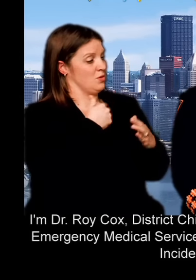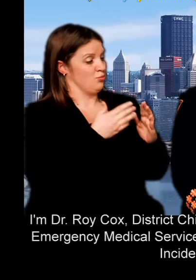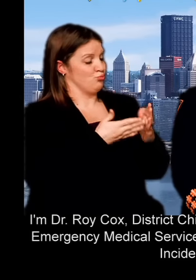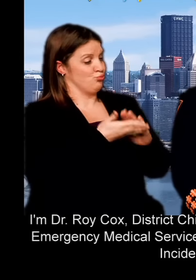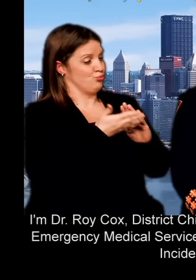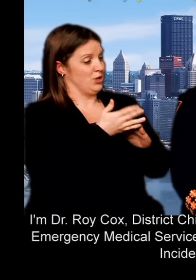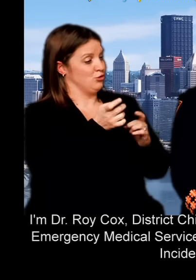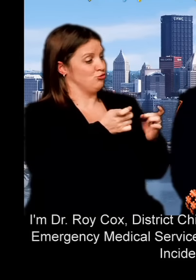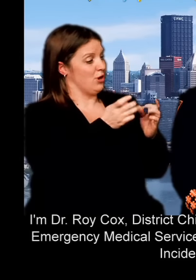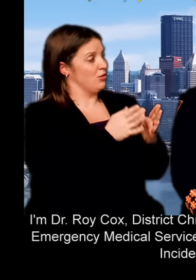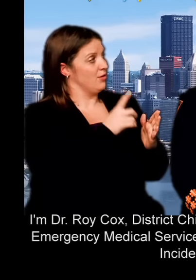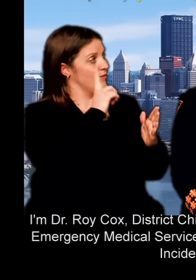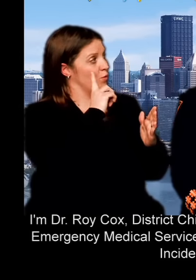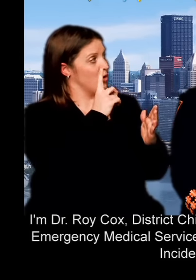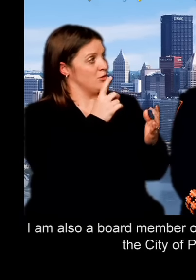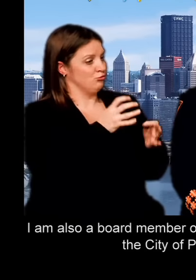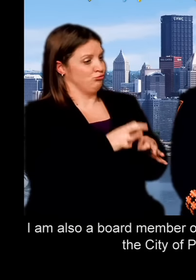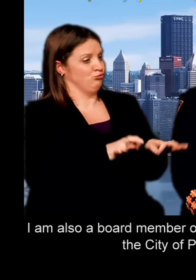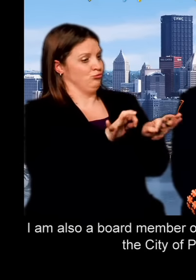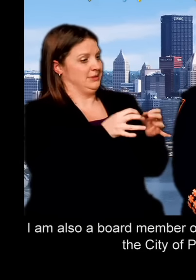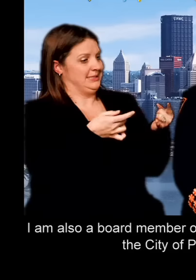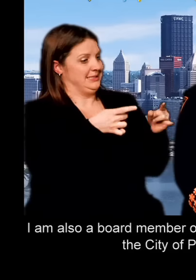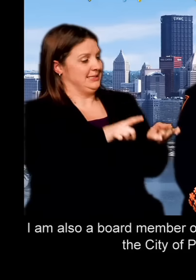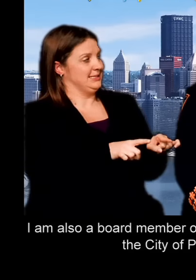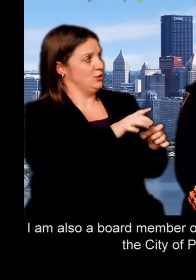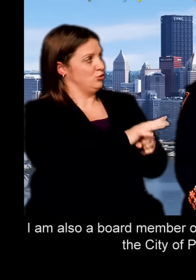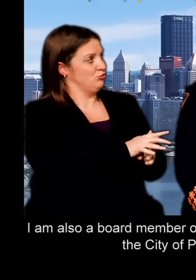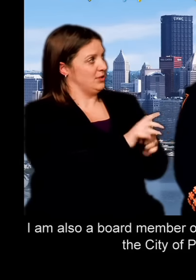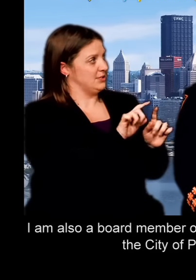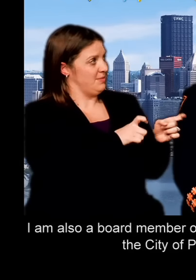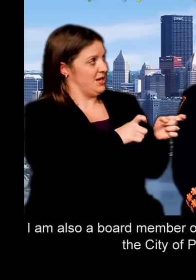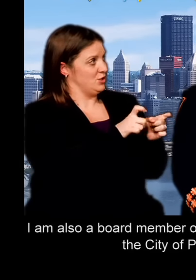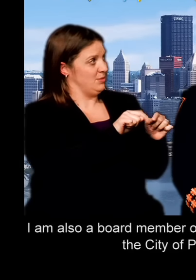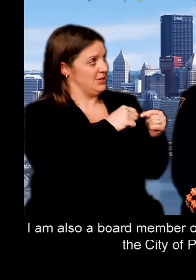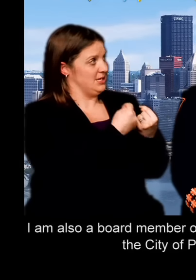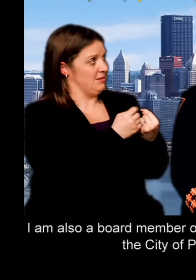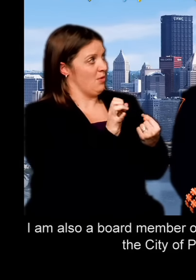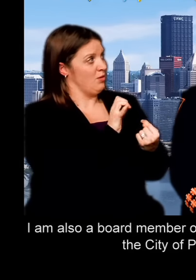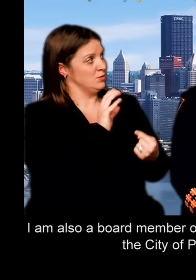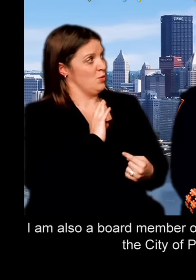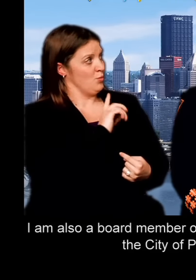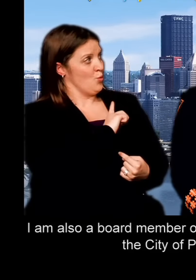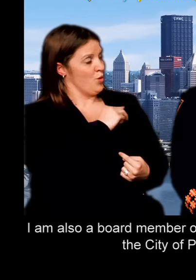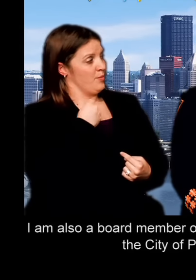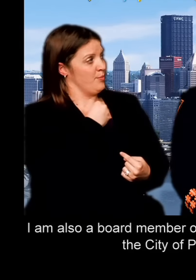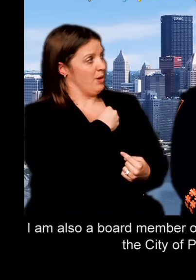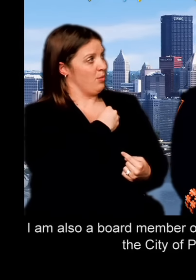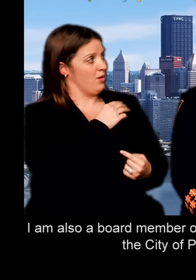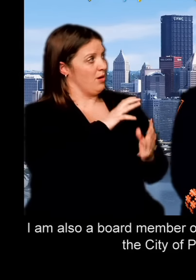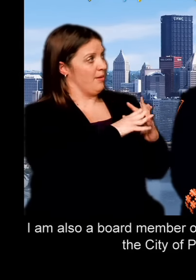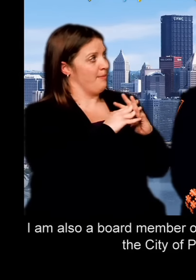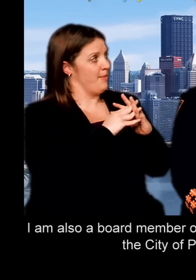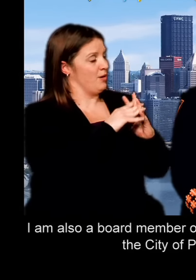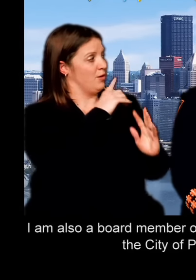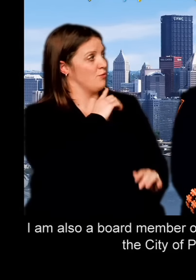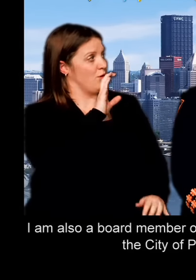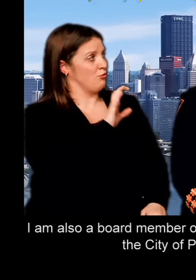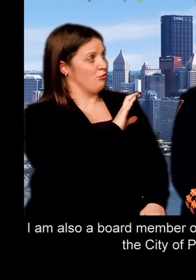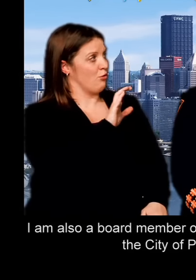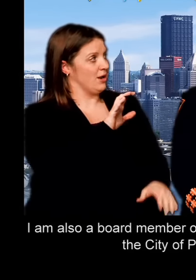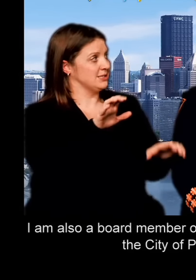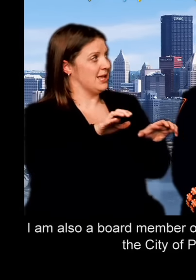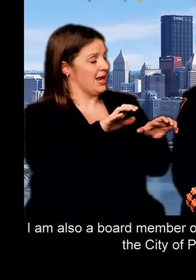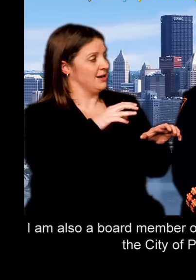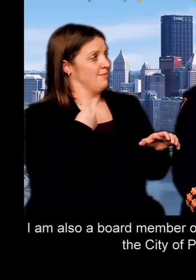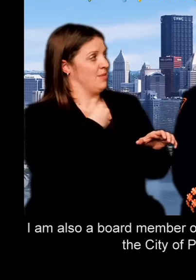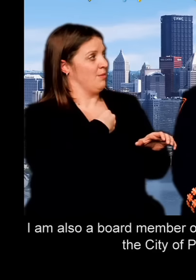Director for the Critical Incident Stress Management Team. I'm also a board member of the American Red Cross and an active member of the City of Pittsburgh